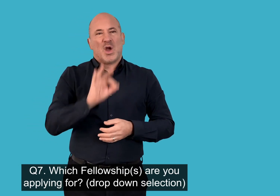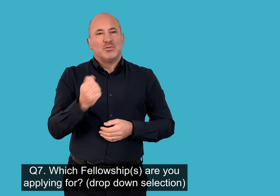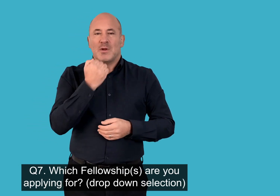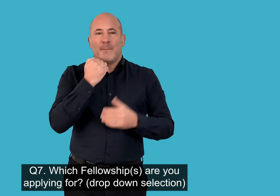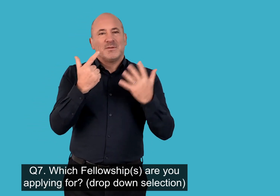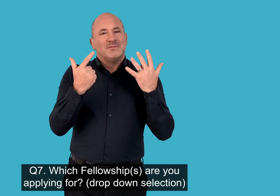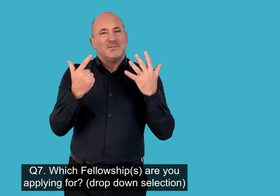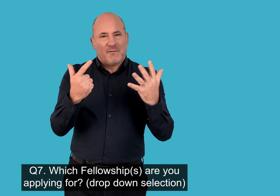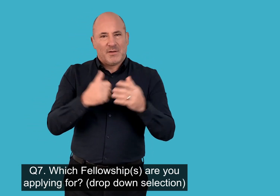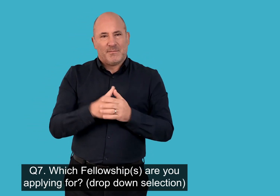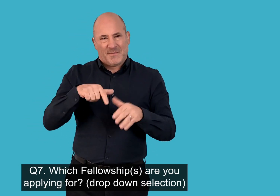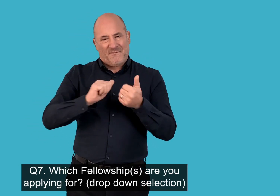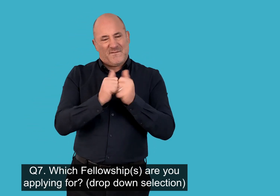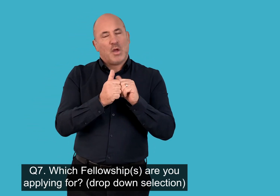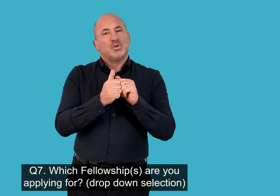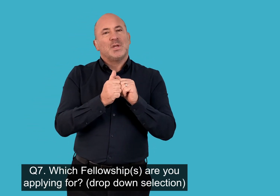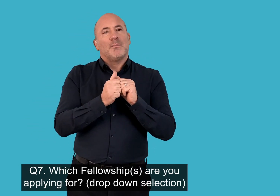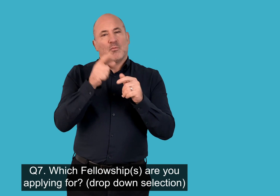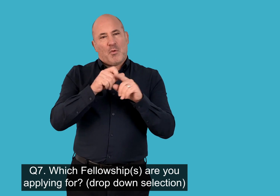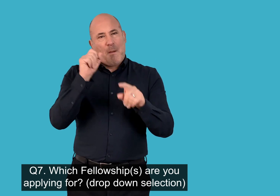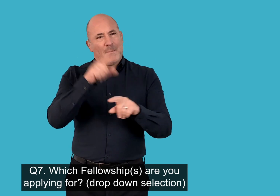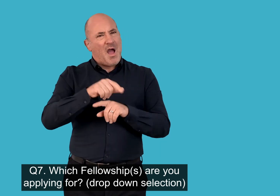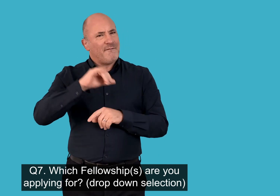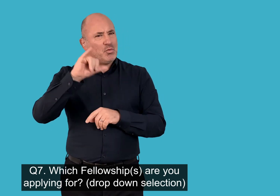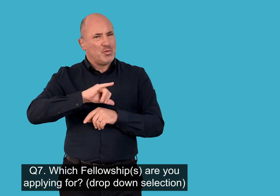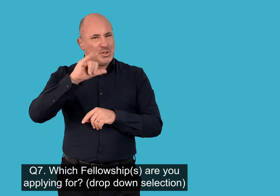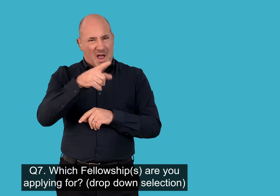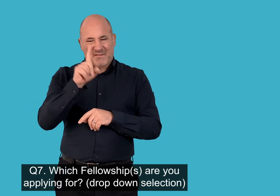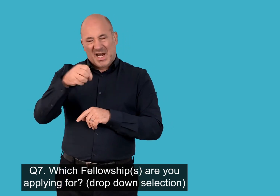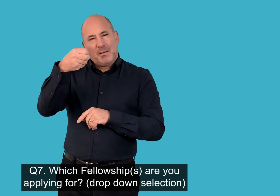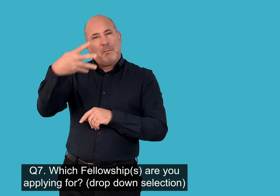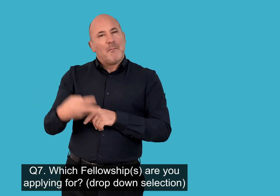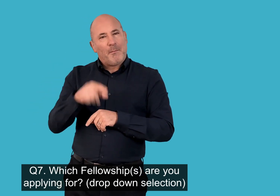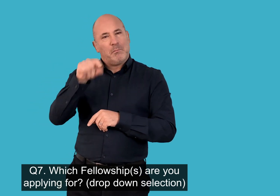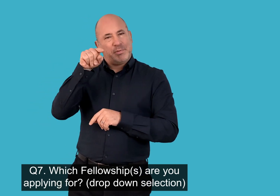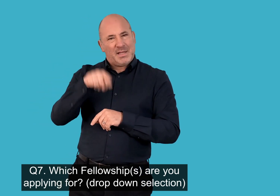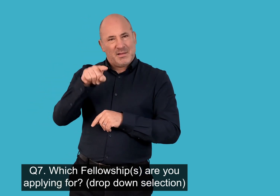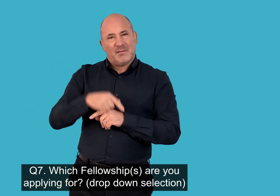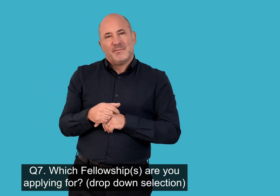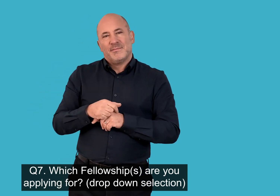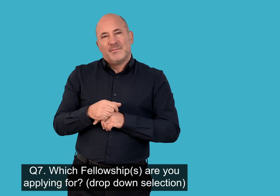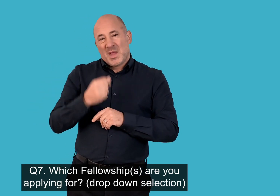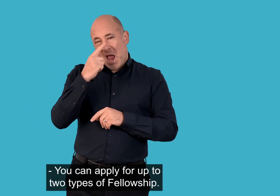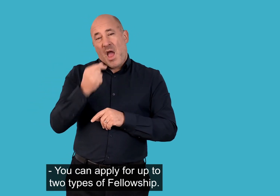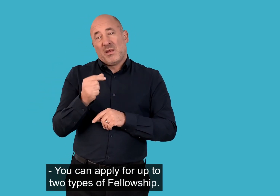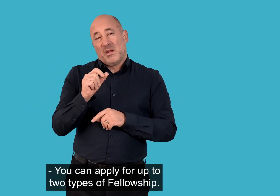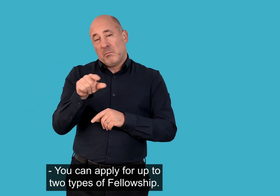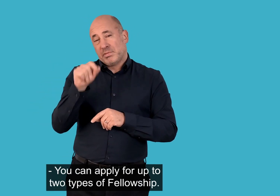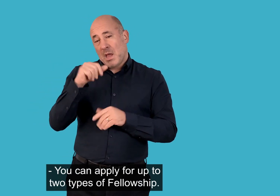Question 7. Which fellowship or fellowships are you applying for? Drop-down selection. You can apply